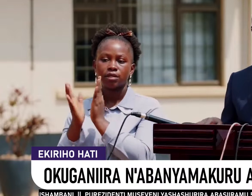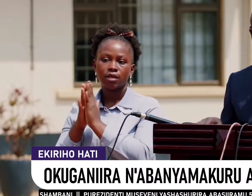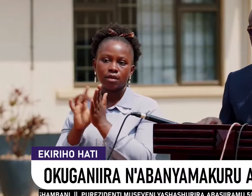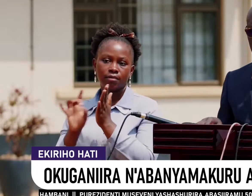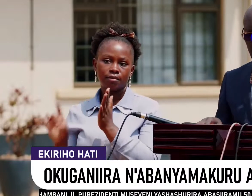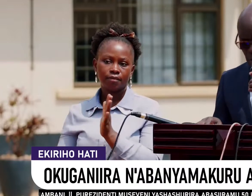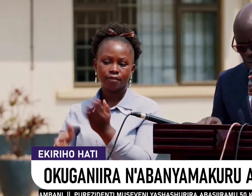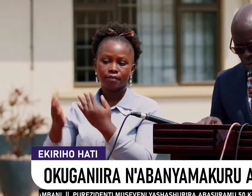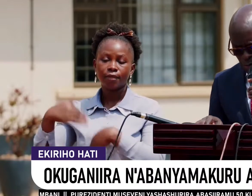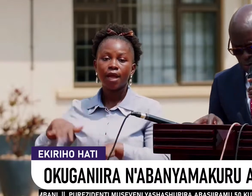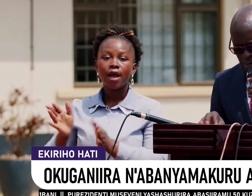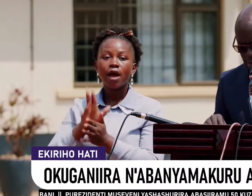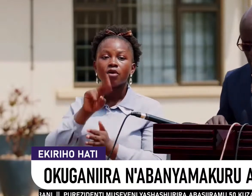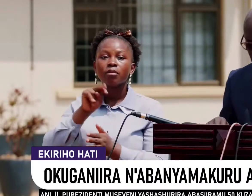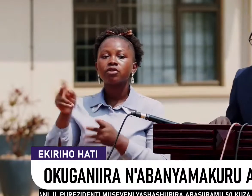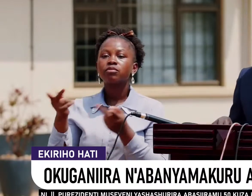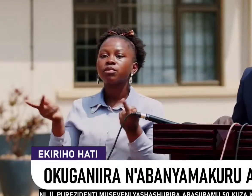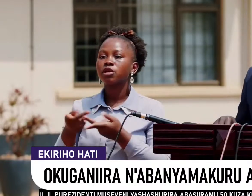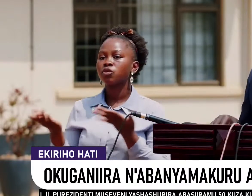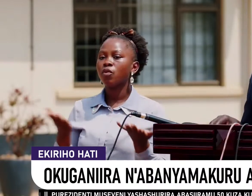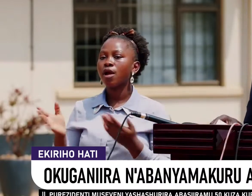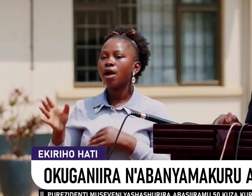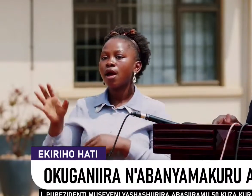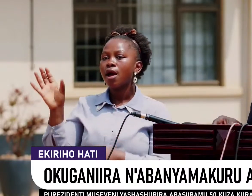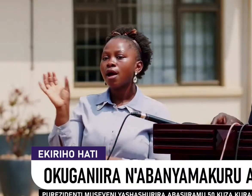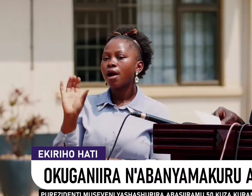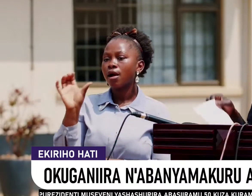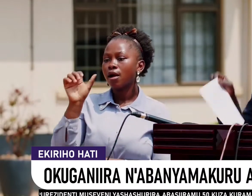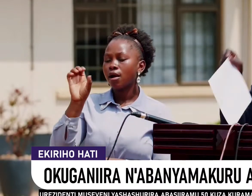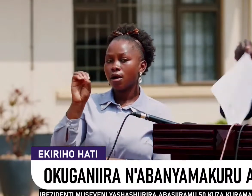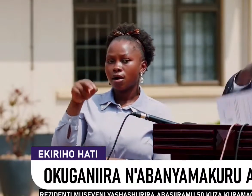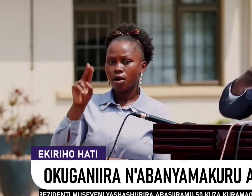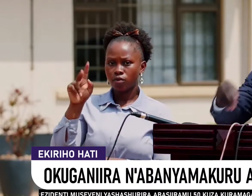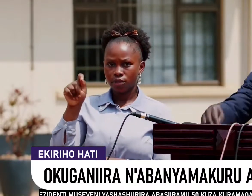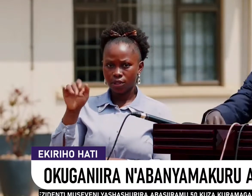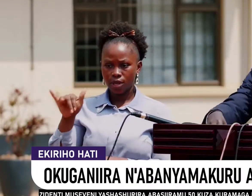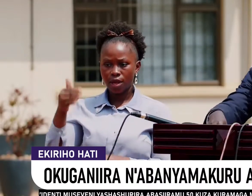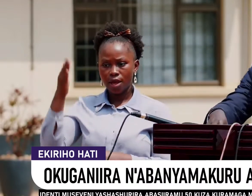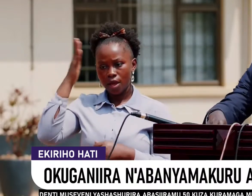the nomination venue will be the county headquarters.